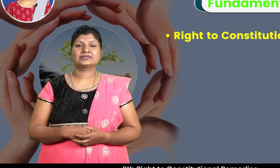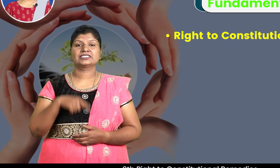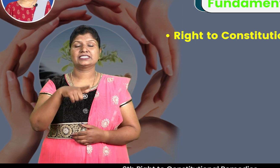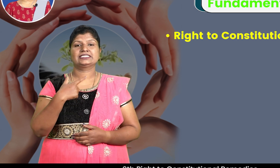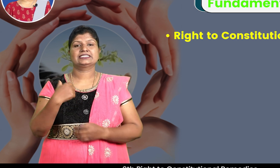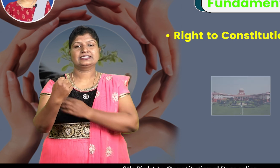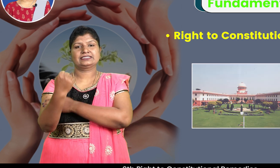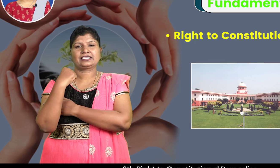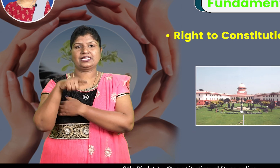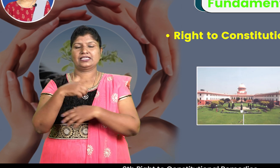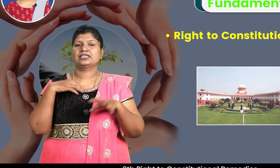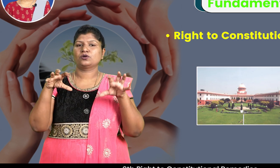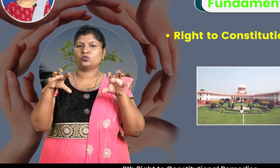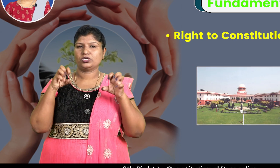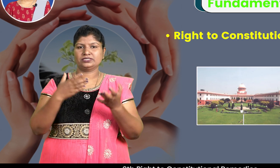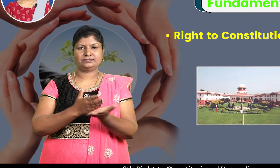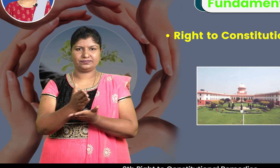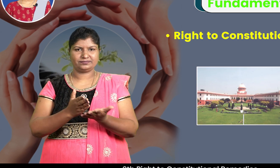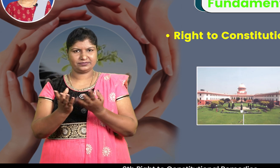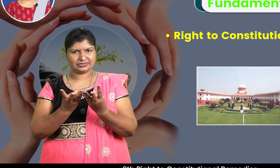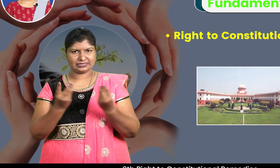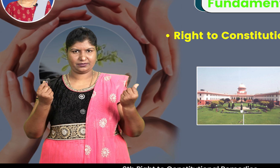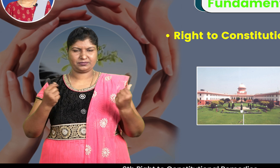right to constitutional remedies.